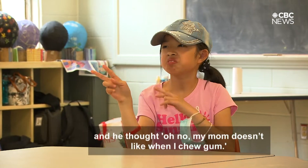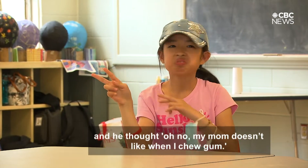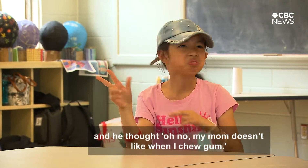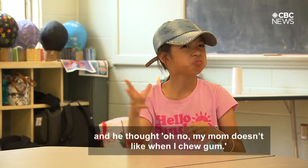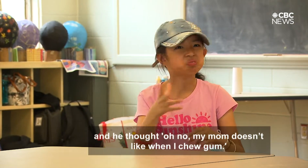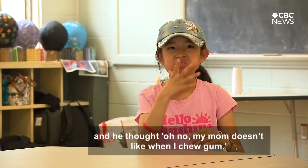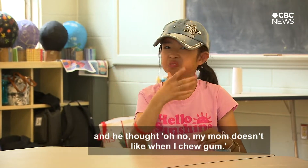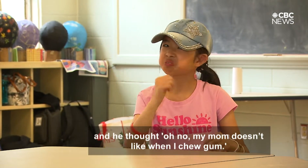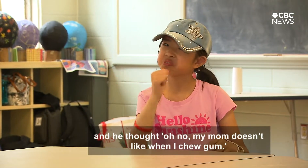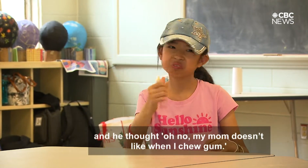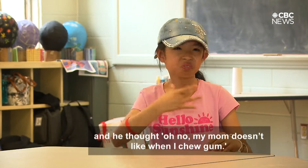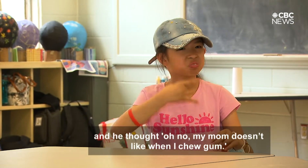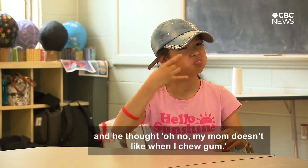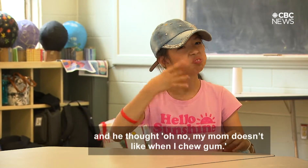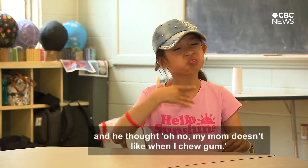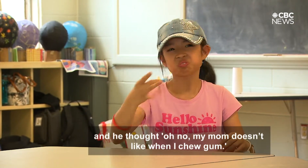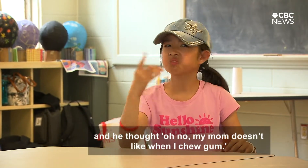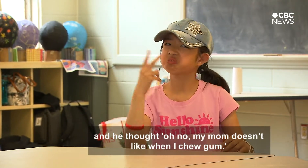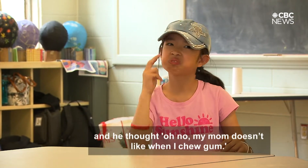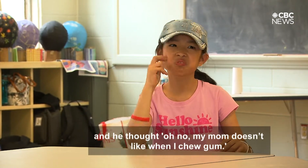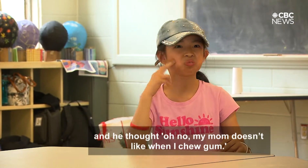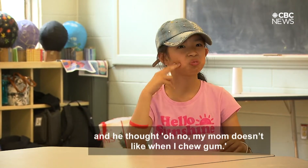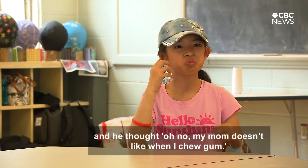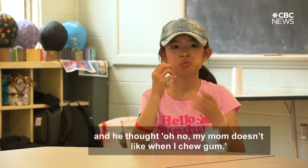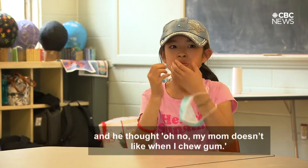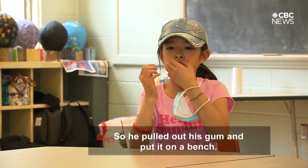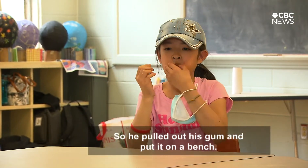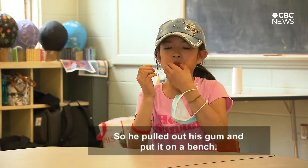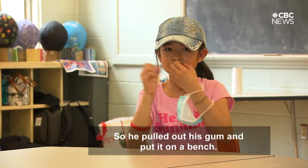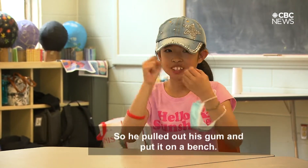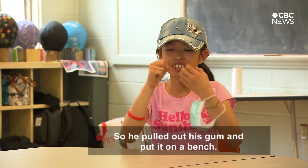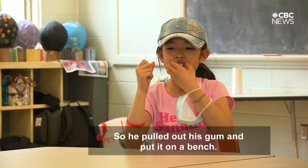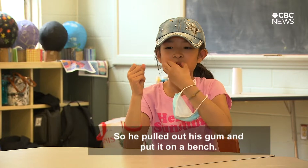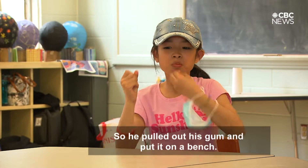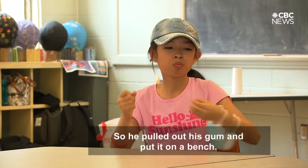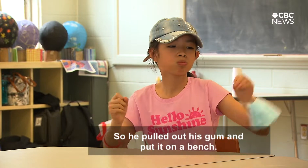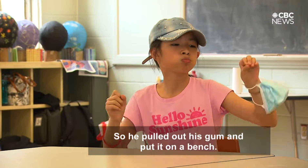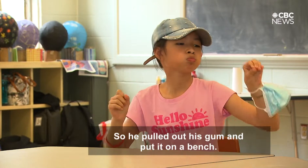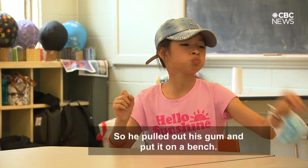no, my mom doesn't like when I chew gum. So he pulled out his gum and put it on a bench.